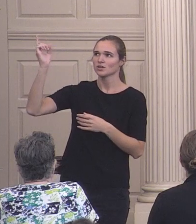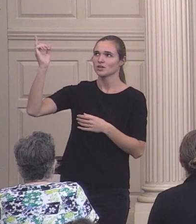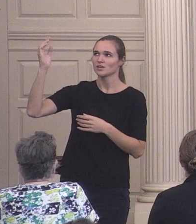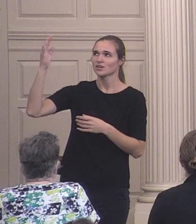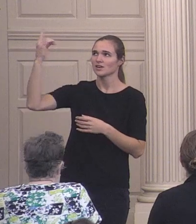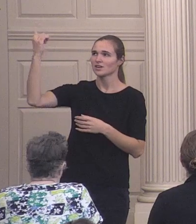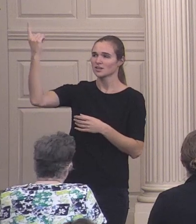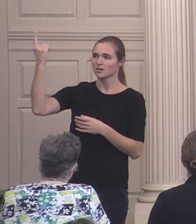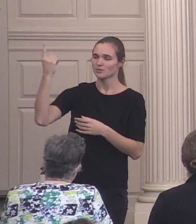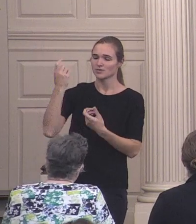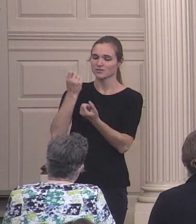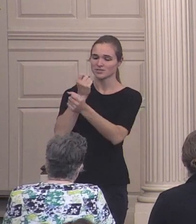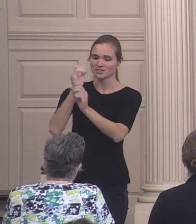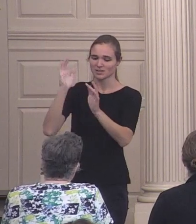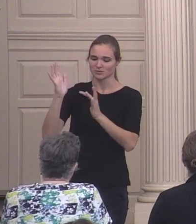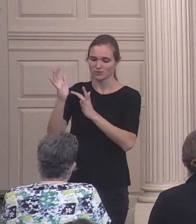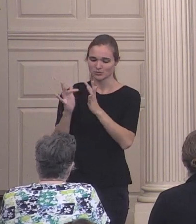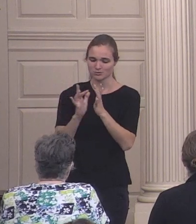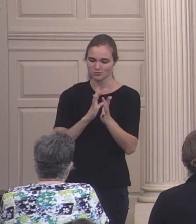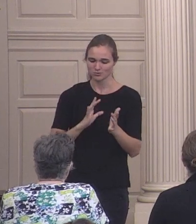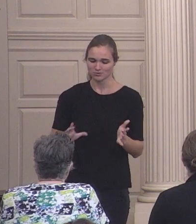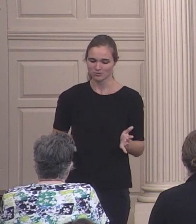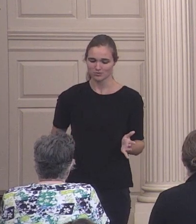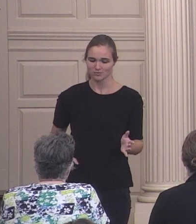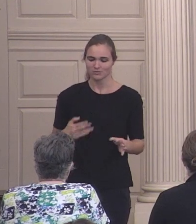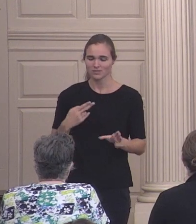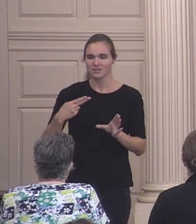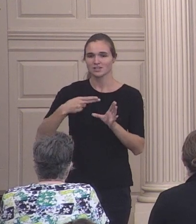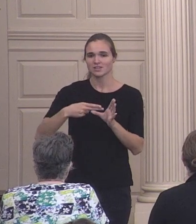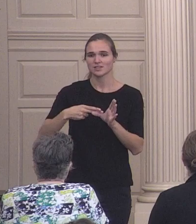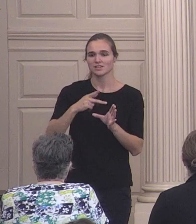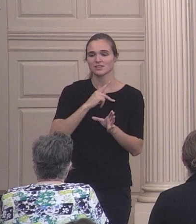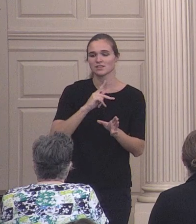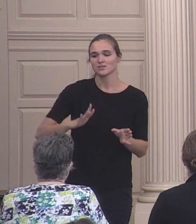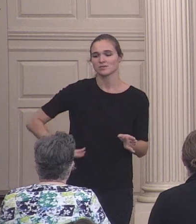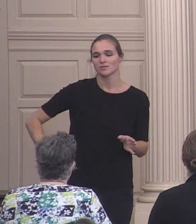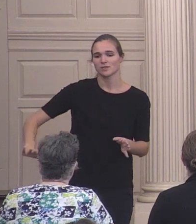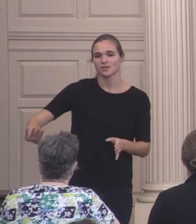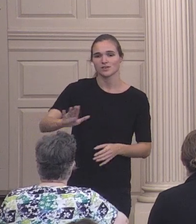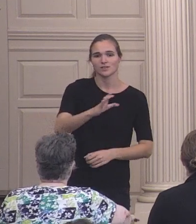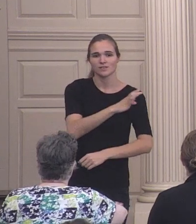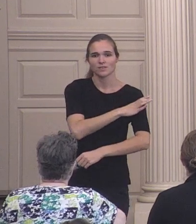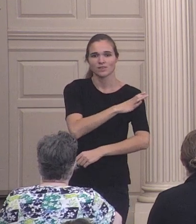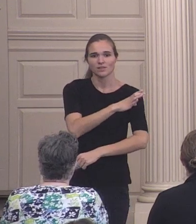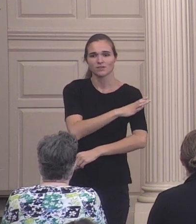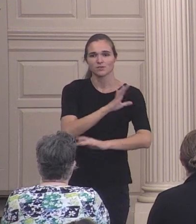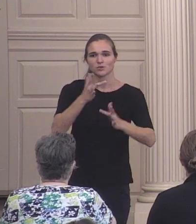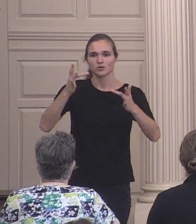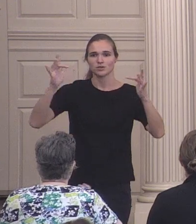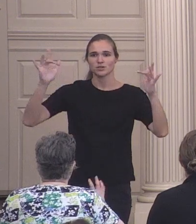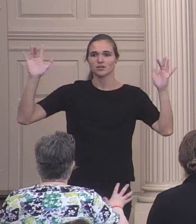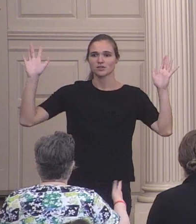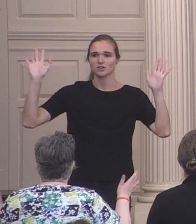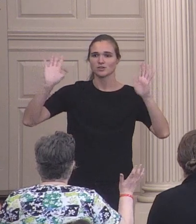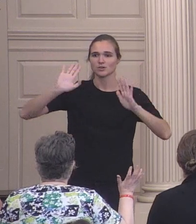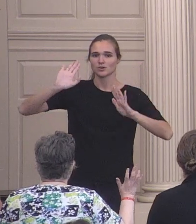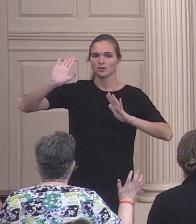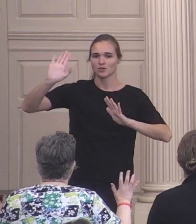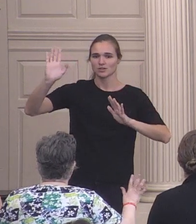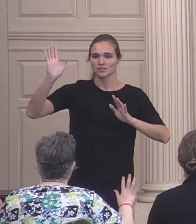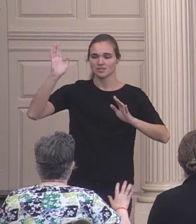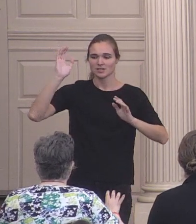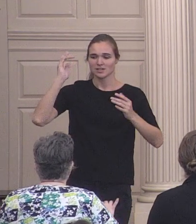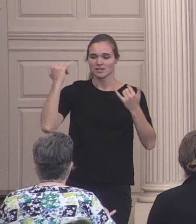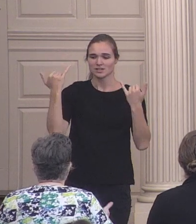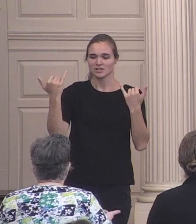Savior Jesus Christ. For the kingdom, the power, and the glory are